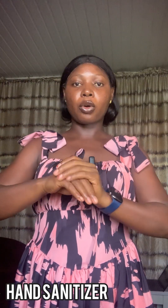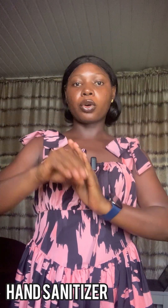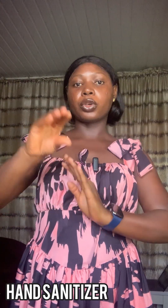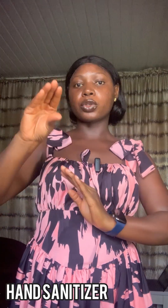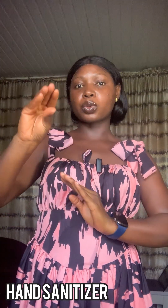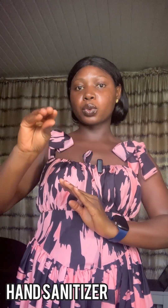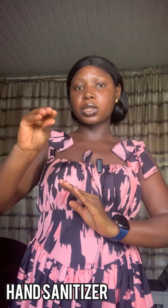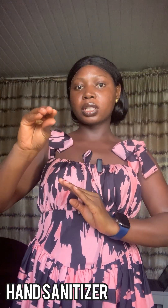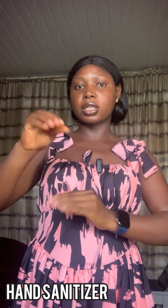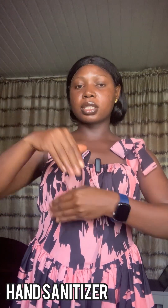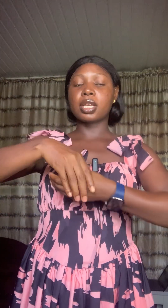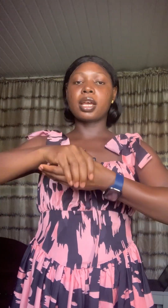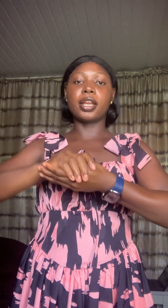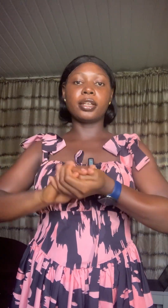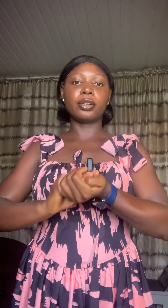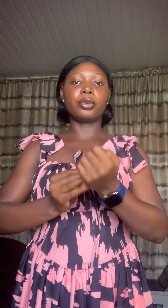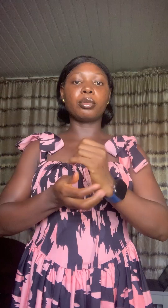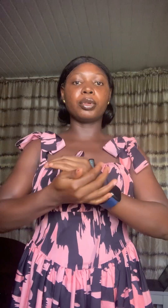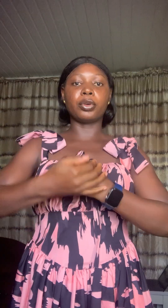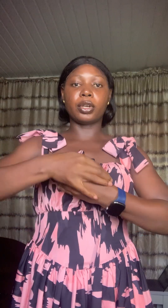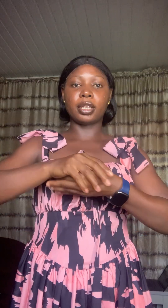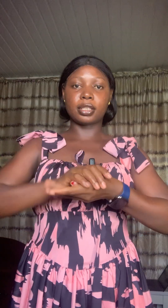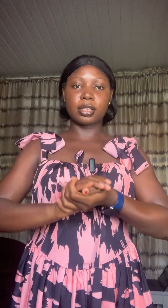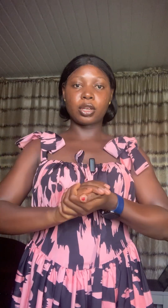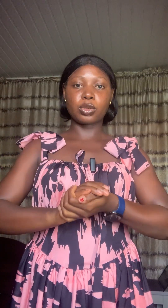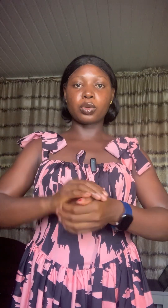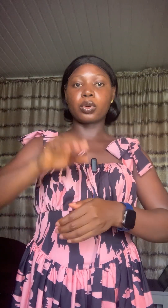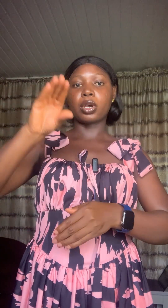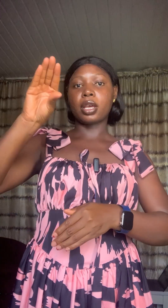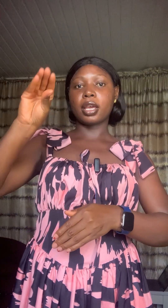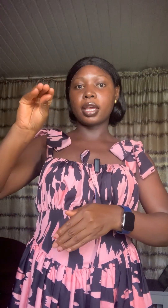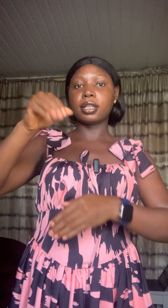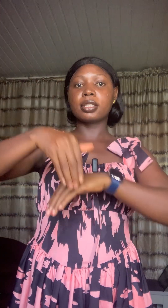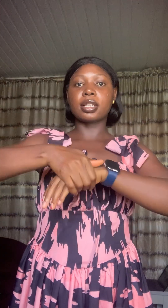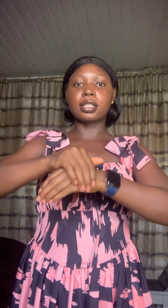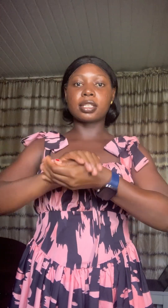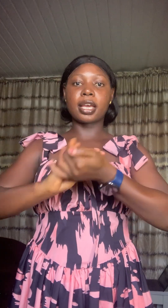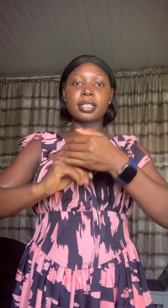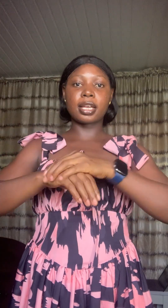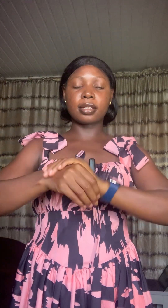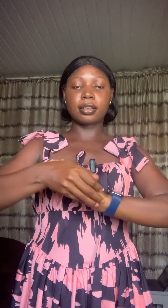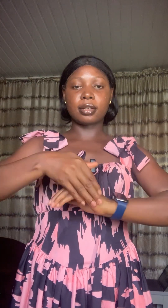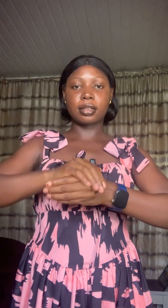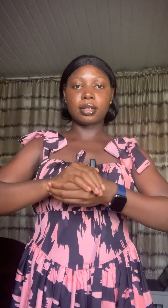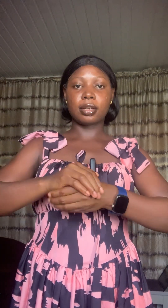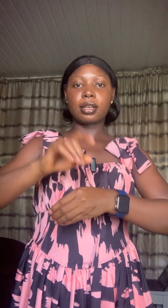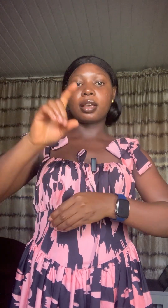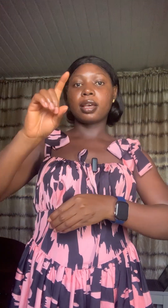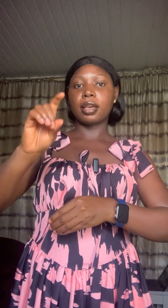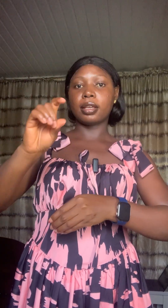you're squeezing it and rubbing your hands. So hand sanitizer.